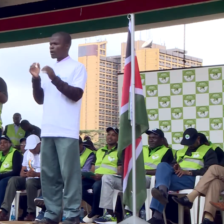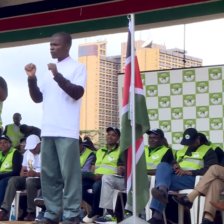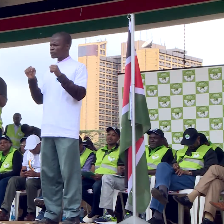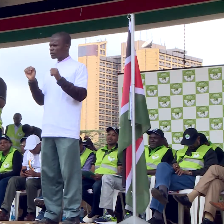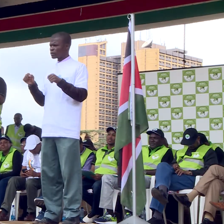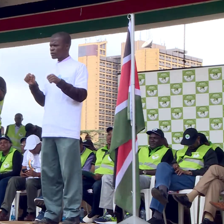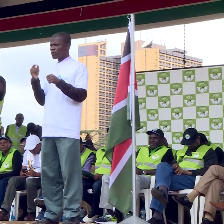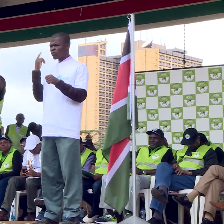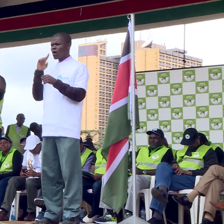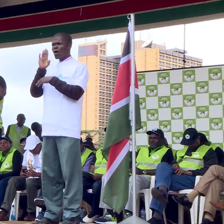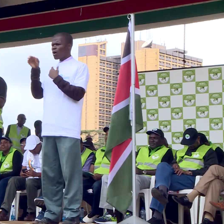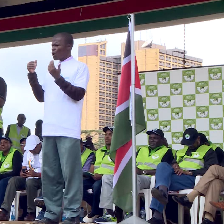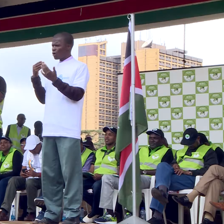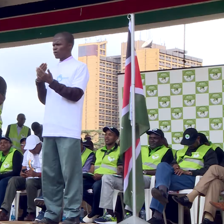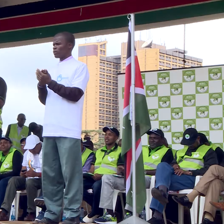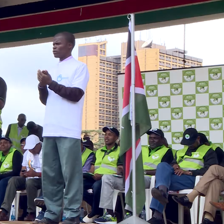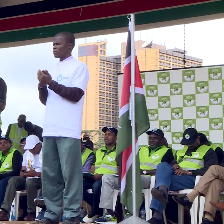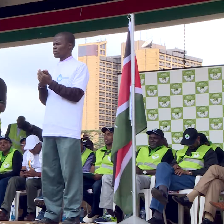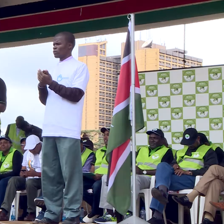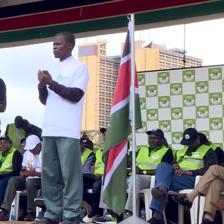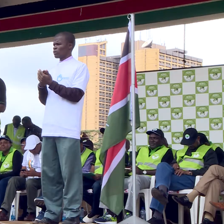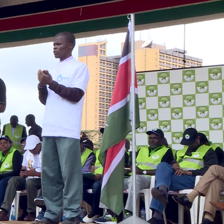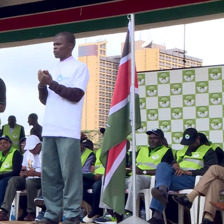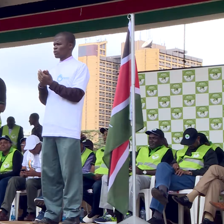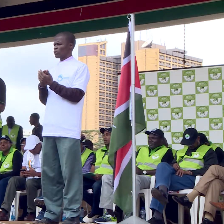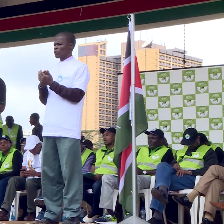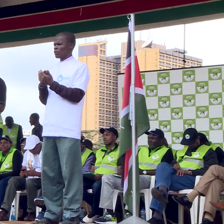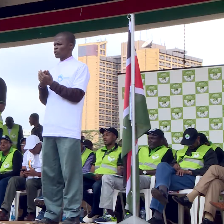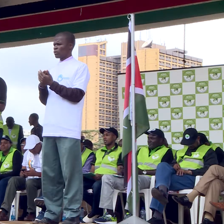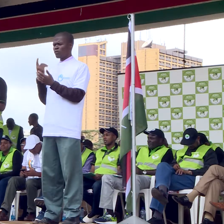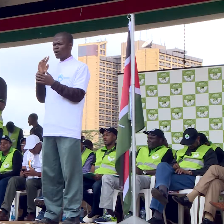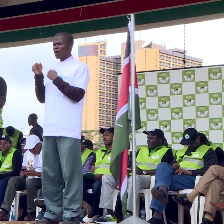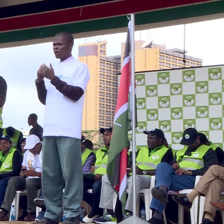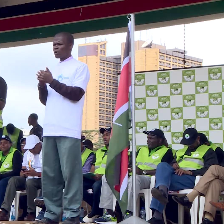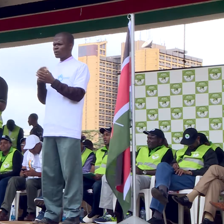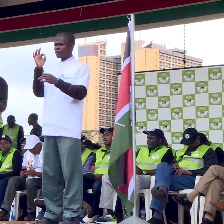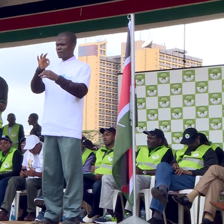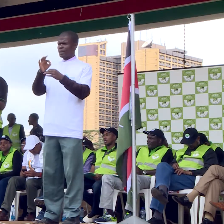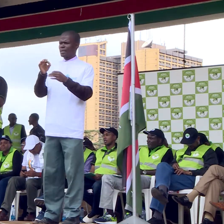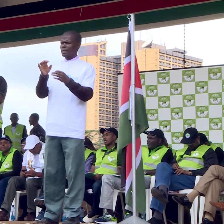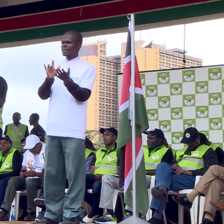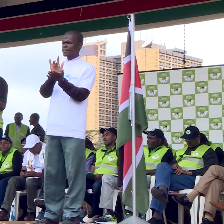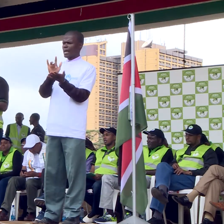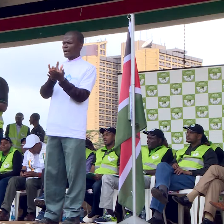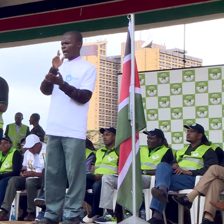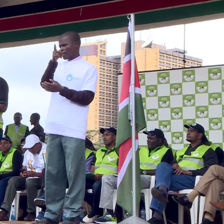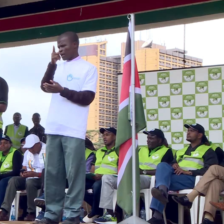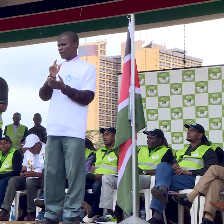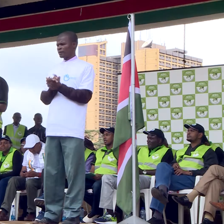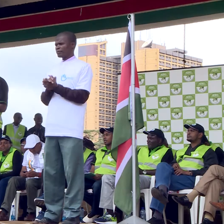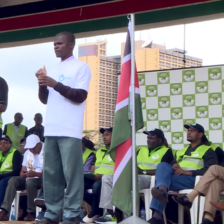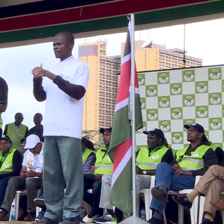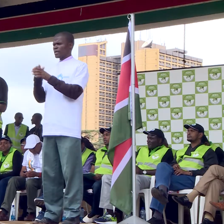register for every polling station of your preference in Nairobi. We have 385